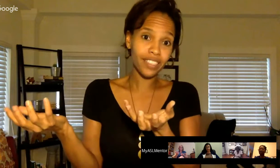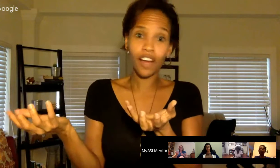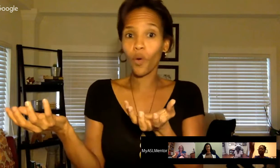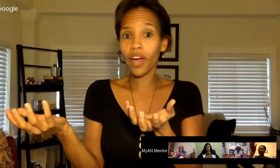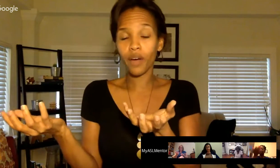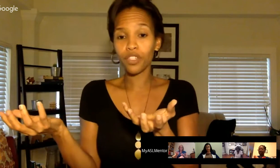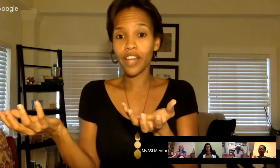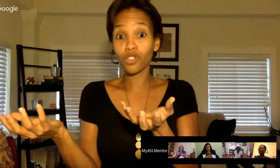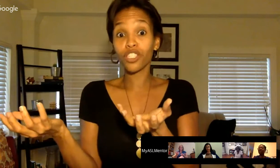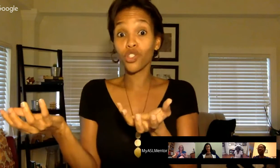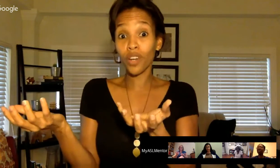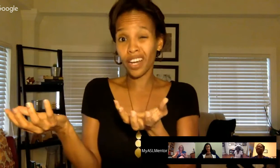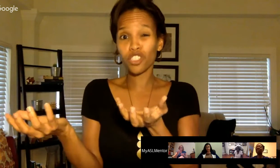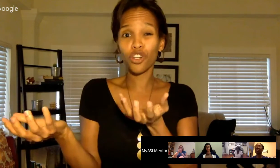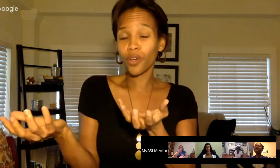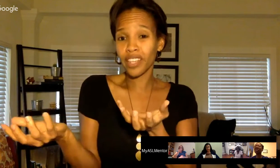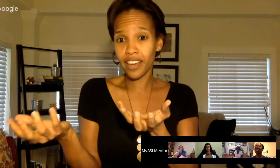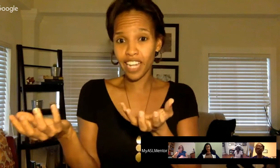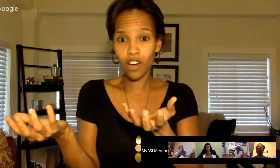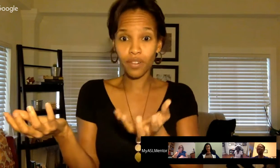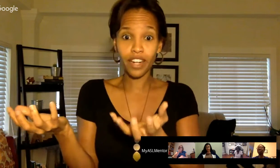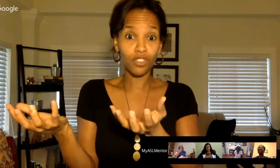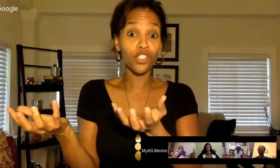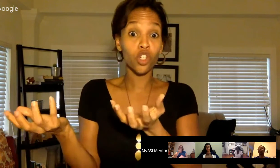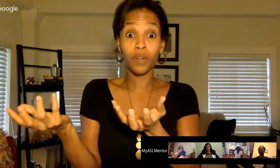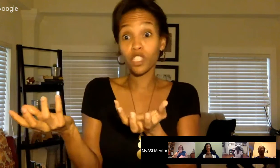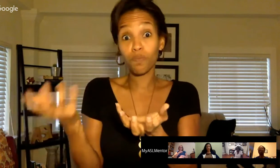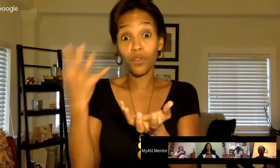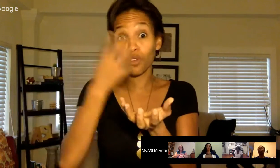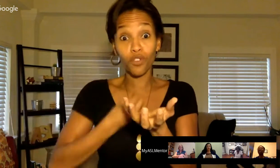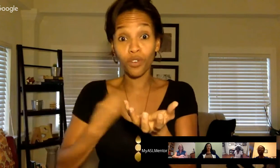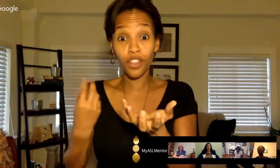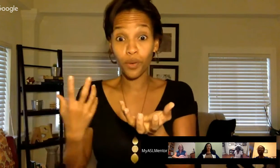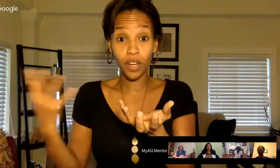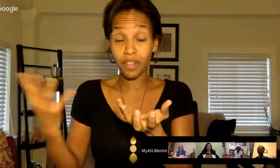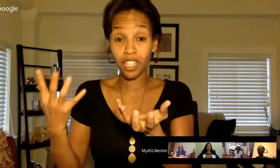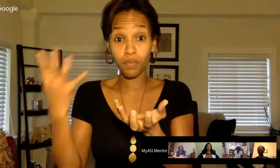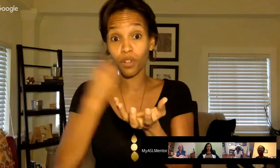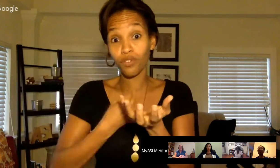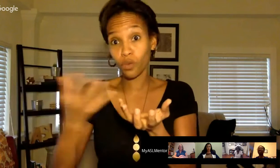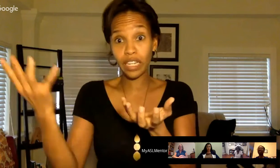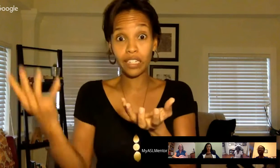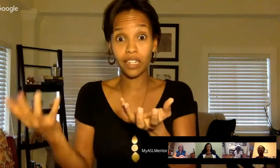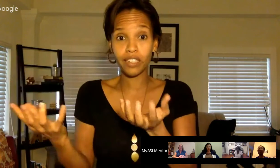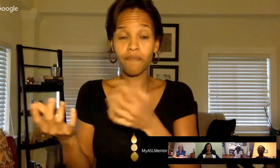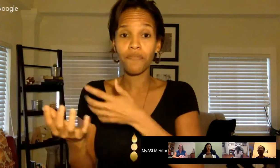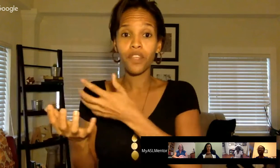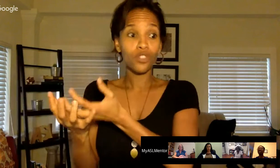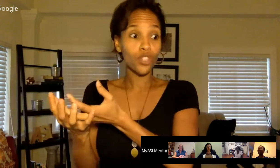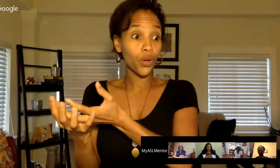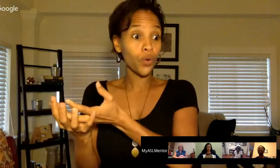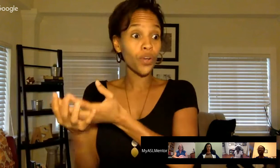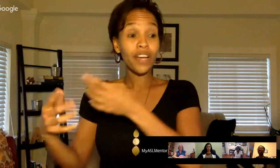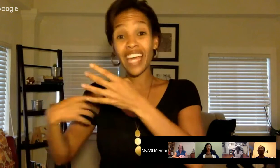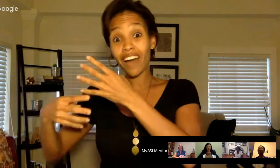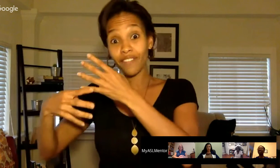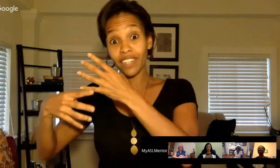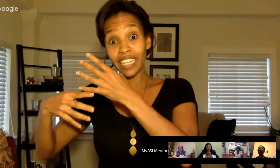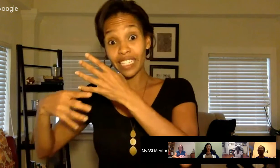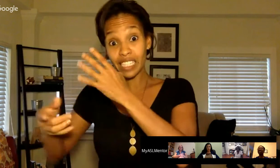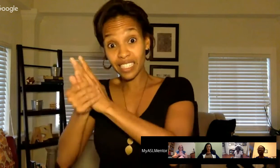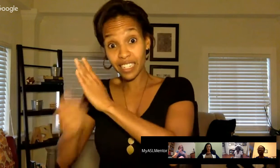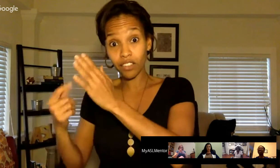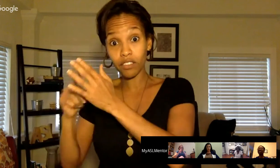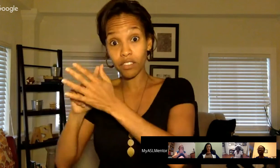fair, that's not the way I would naturally do it, and I'll show you at the end how I would naturally do it. But it's beautiful. It's beautiful the way he does it. So